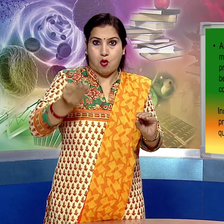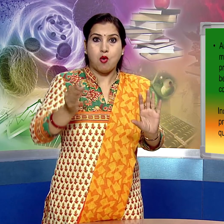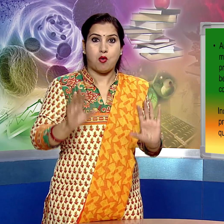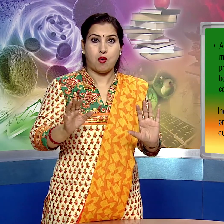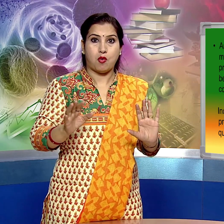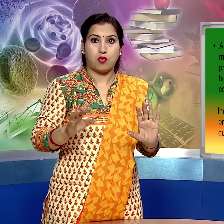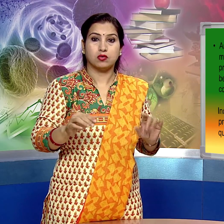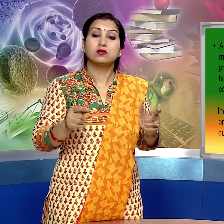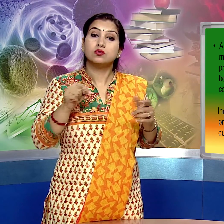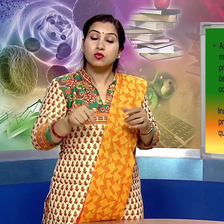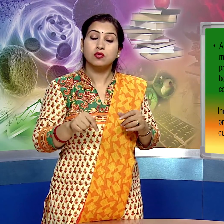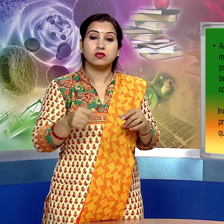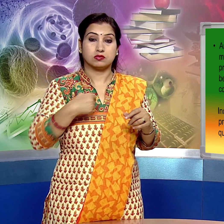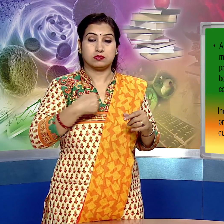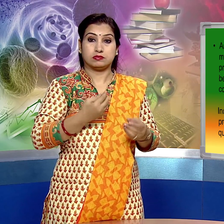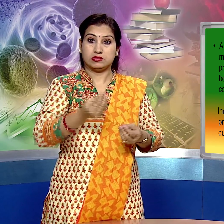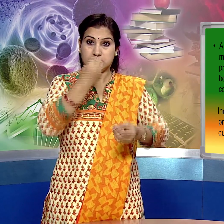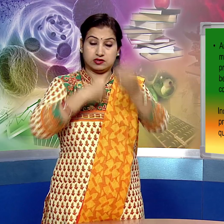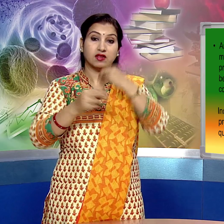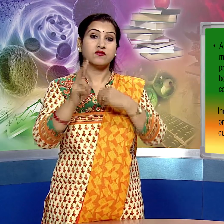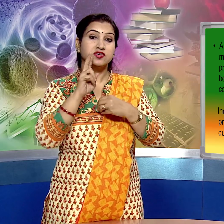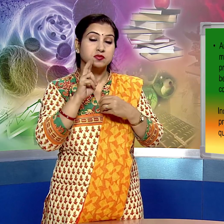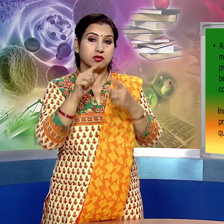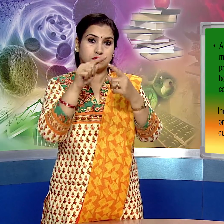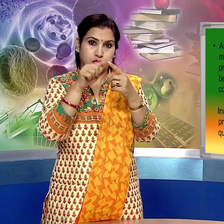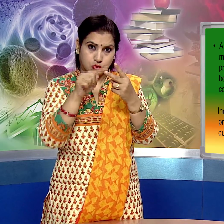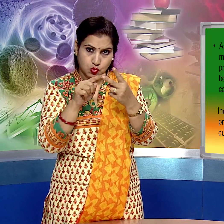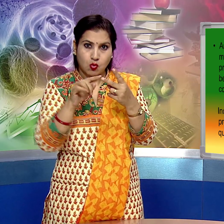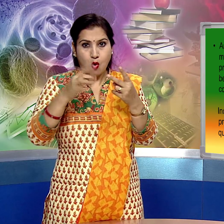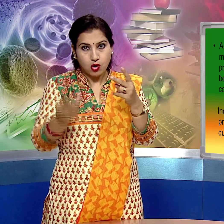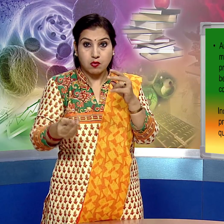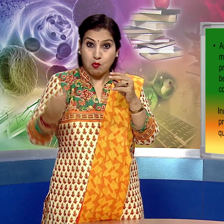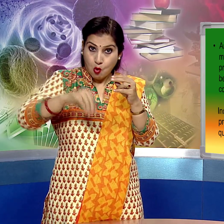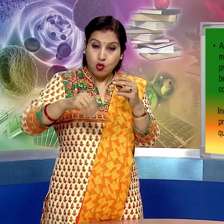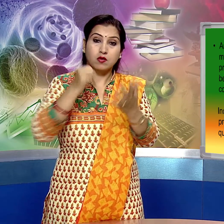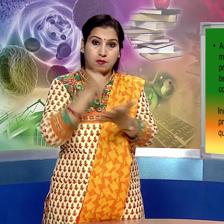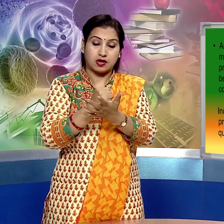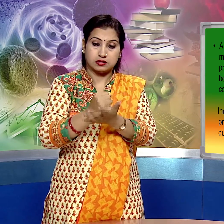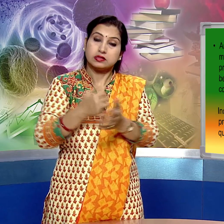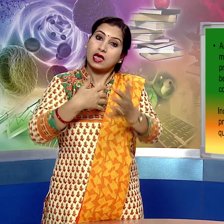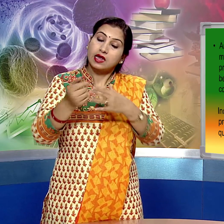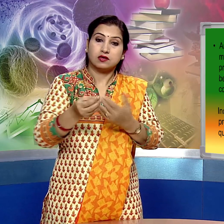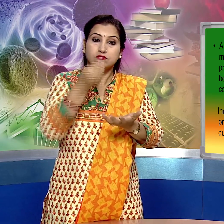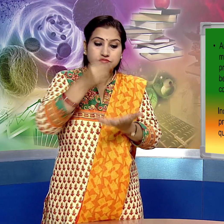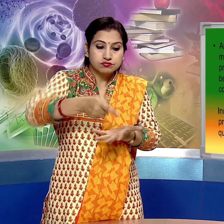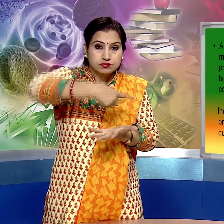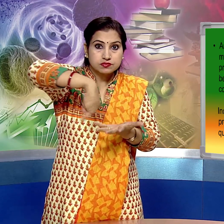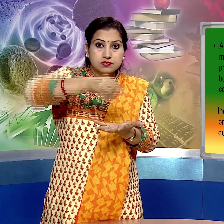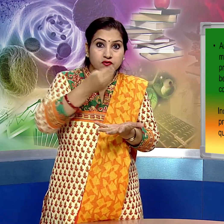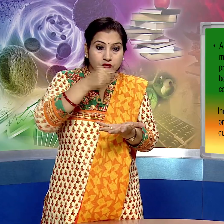Including 2 or more sources of vegetables protein in each meal helps to improve the